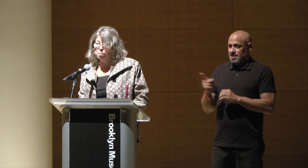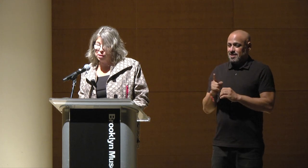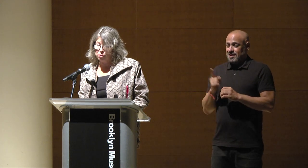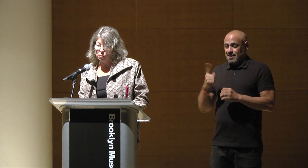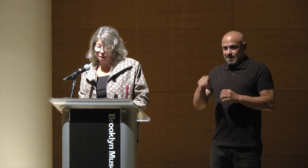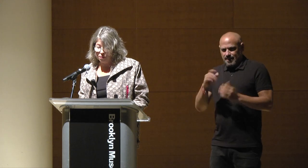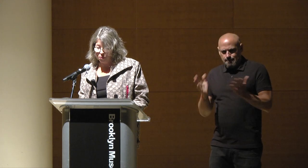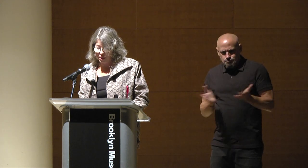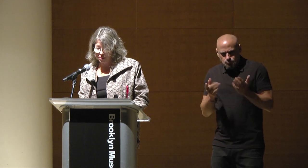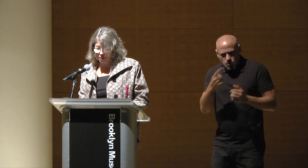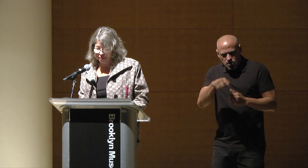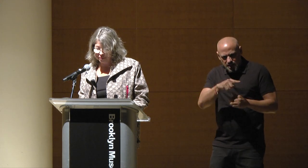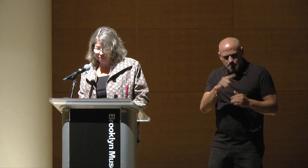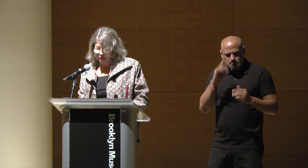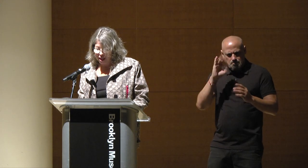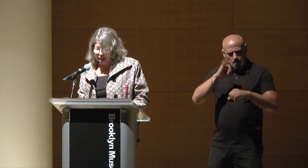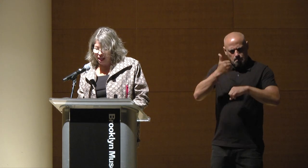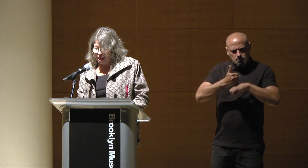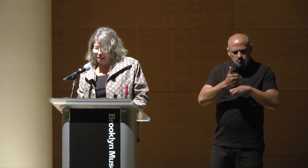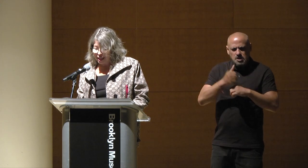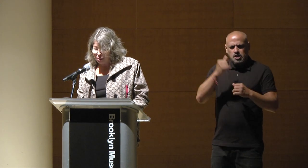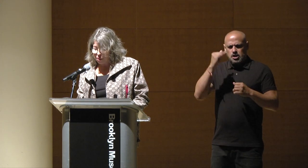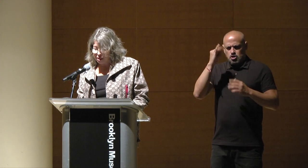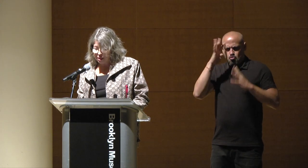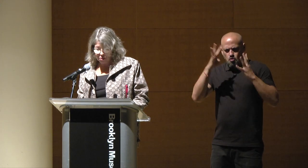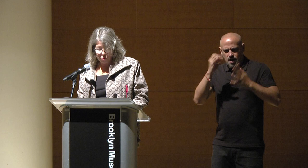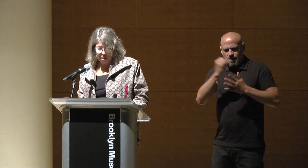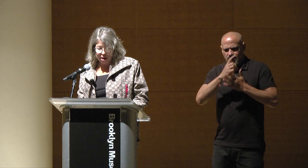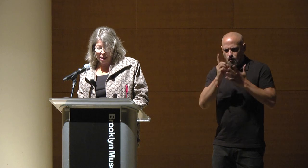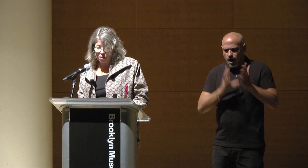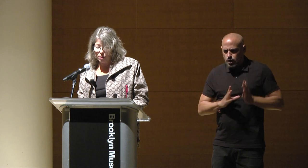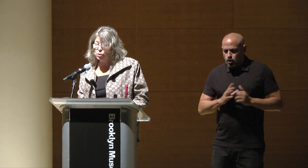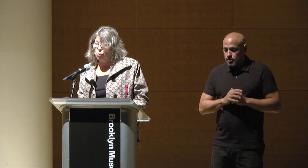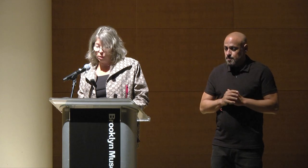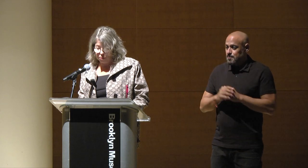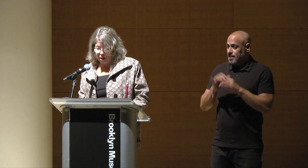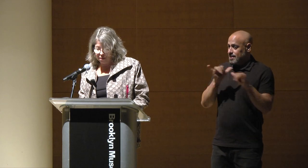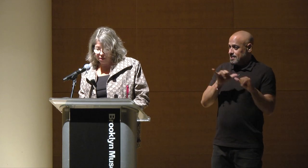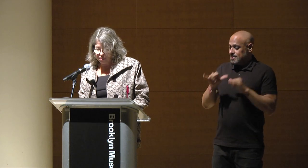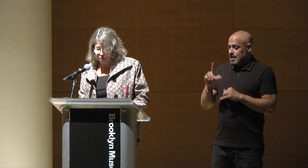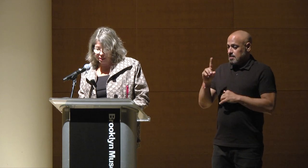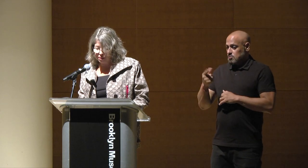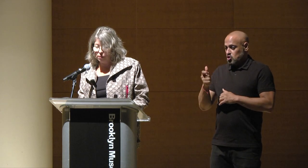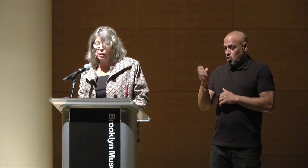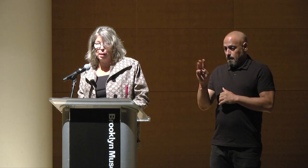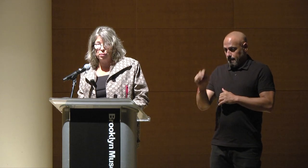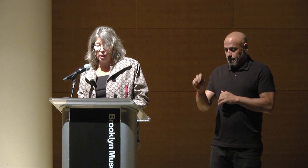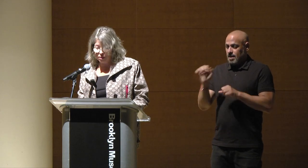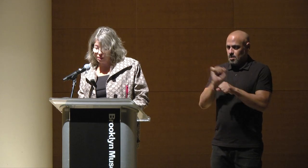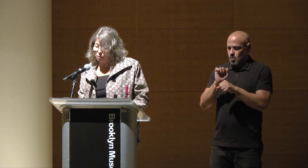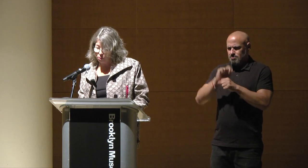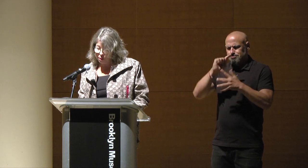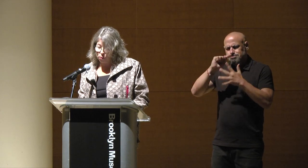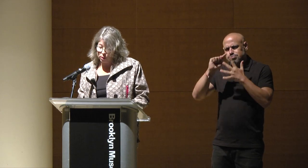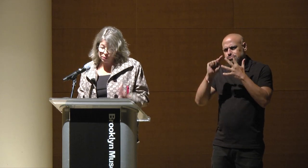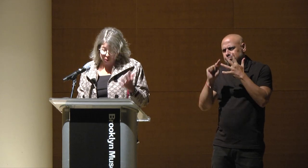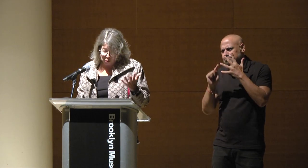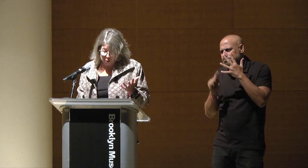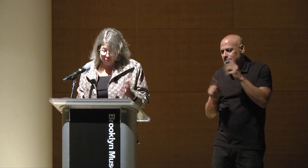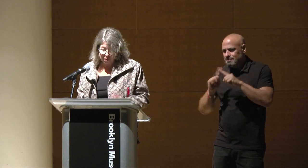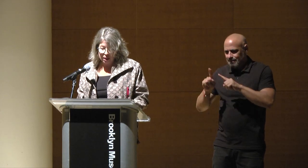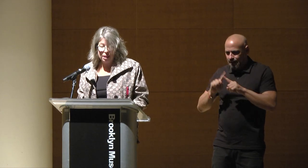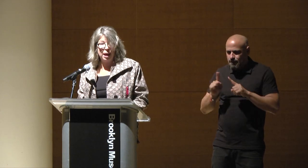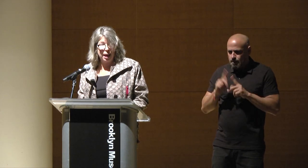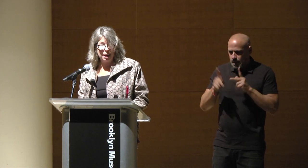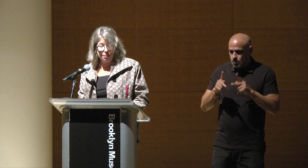him to be their creative director. Like Tawanda, Tremaine has also worked with an enviable list of collaborators, including, of course,